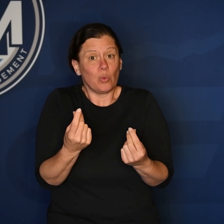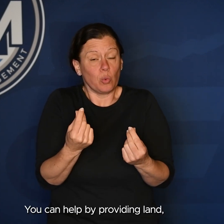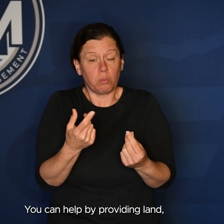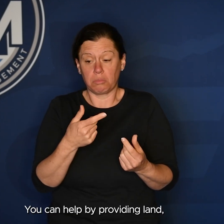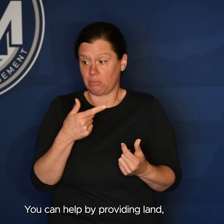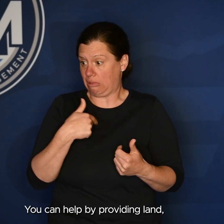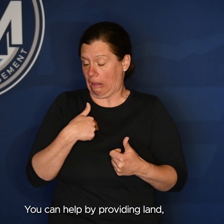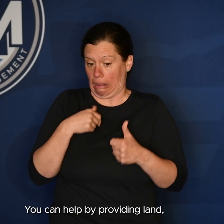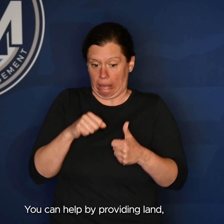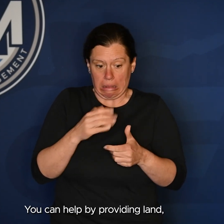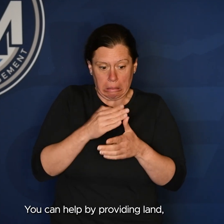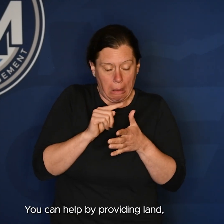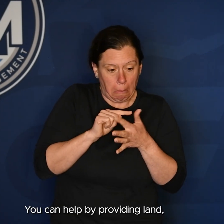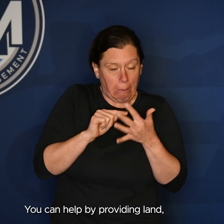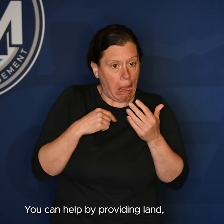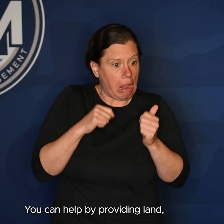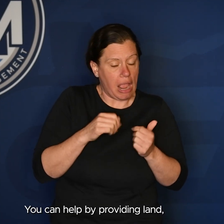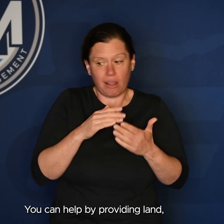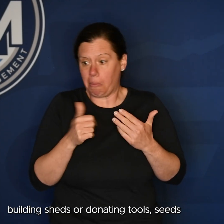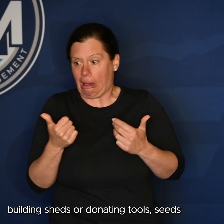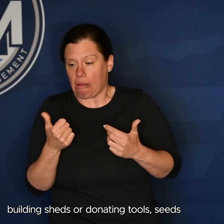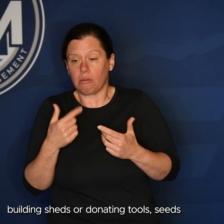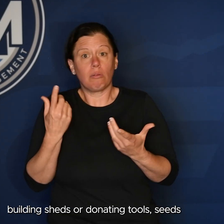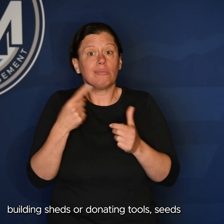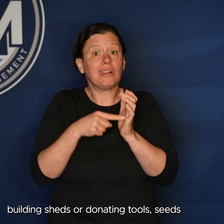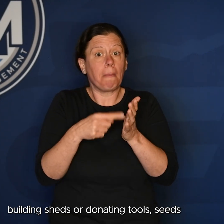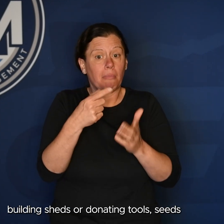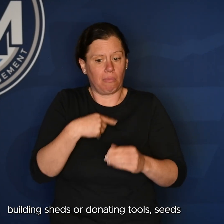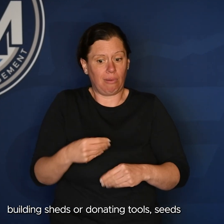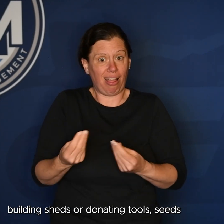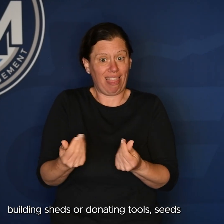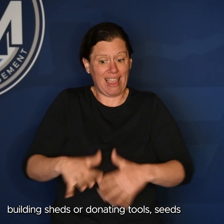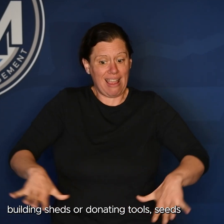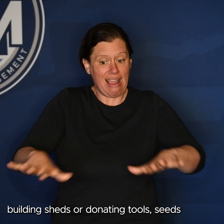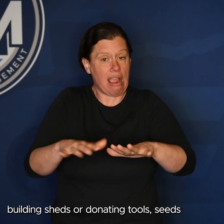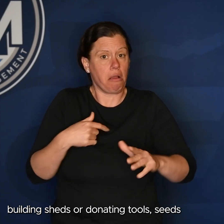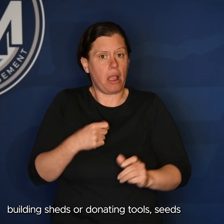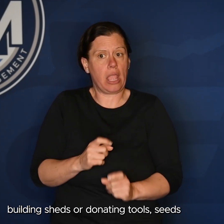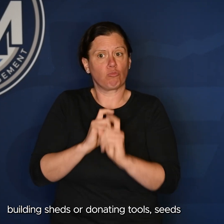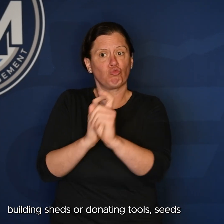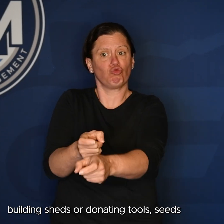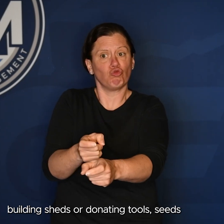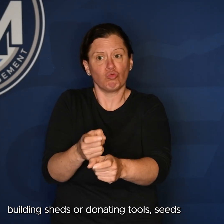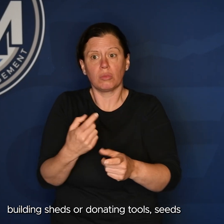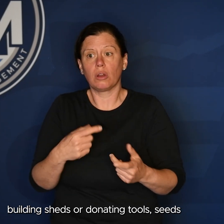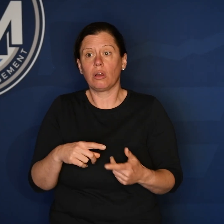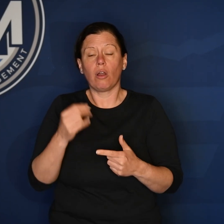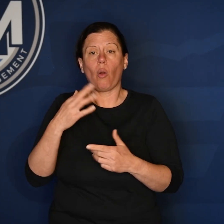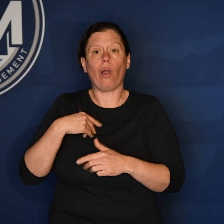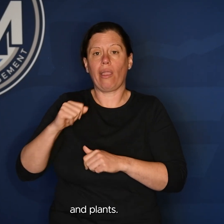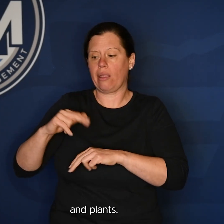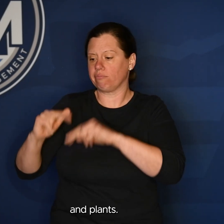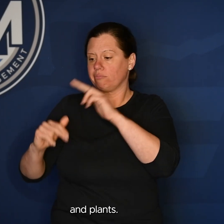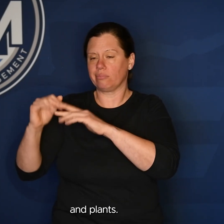You can help by providing land, building sheds, or donating tools, seeds, and